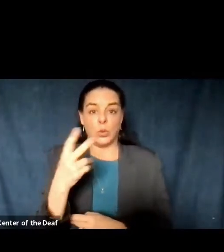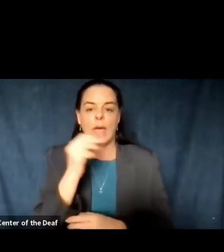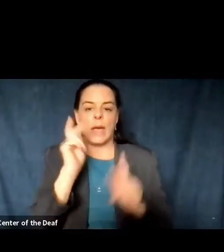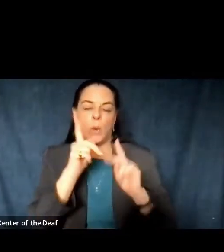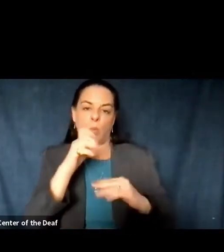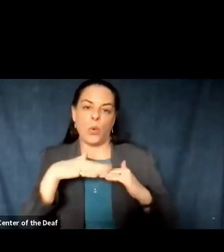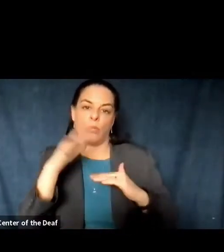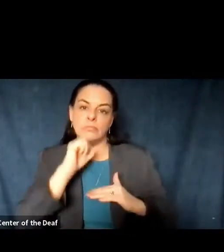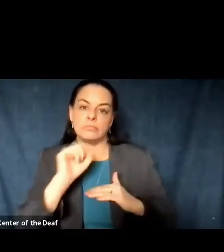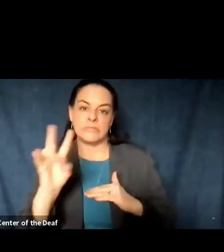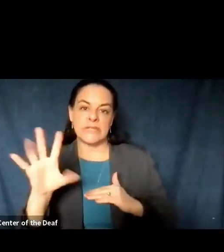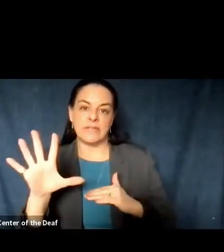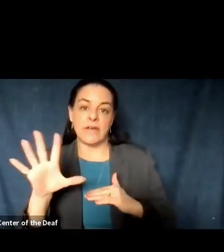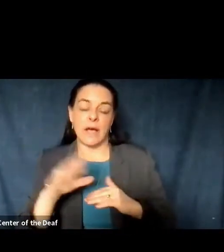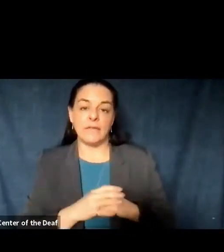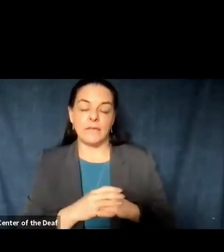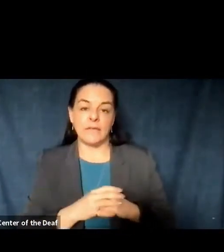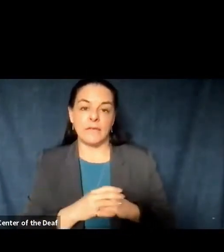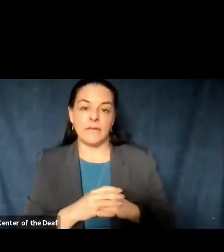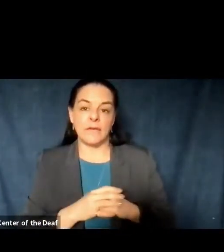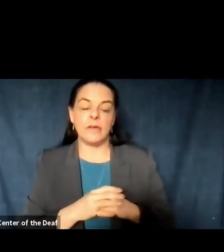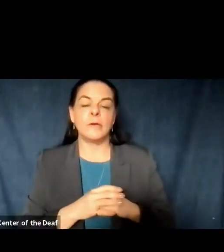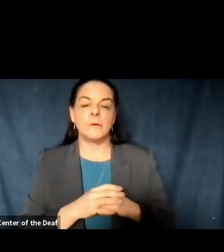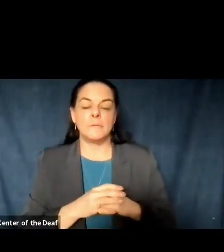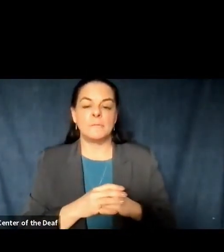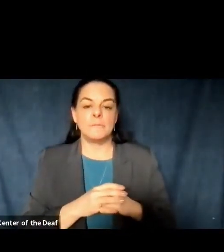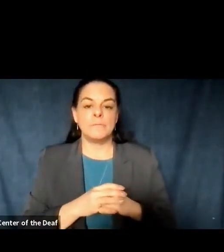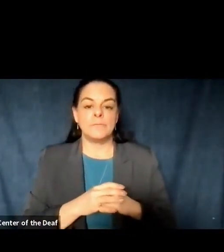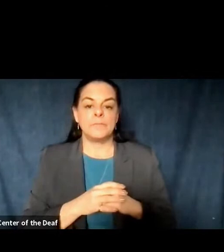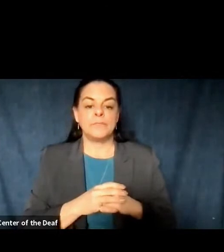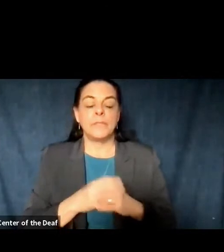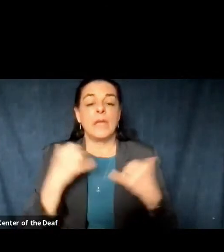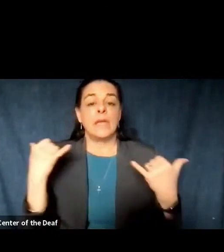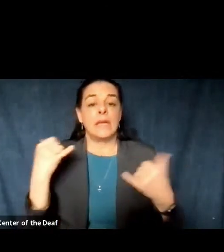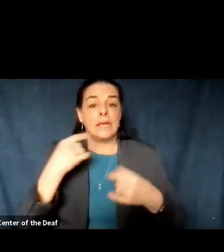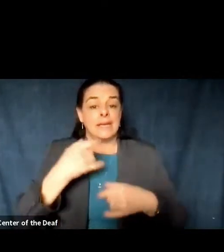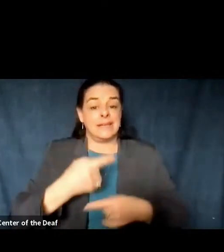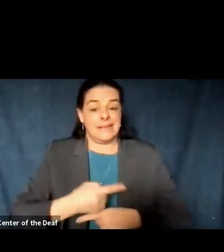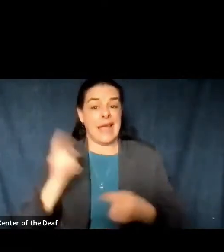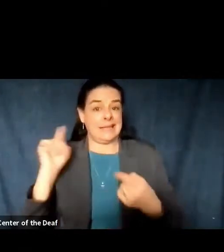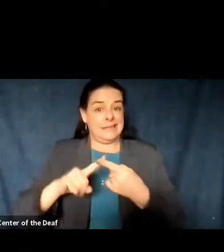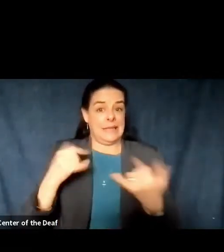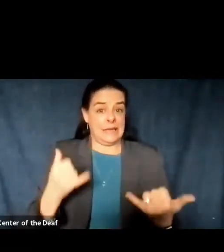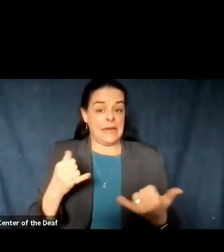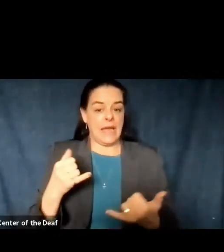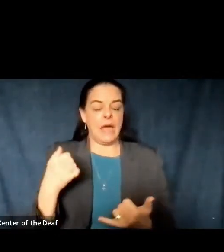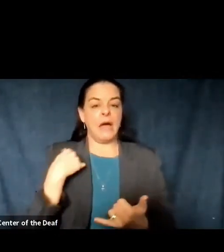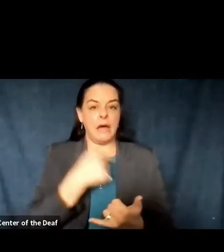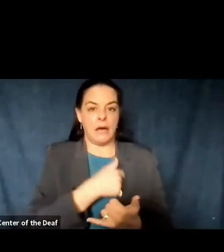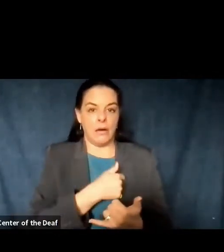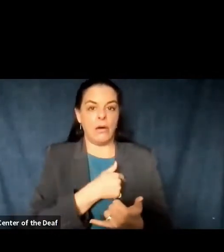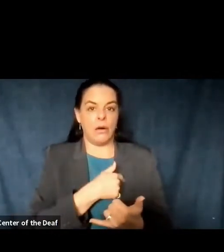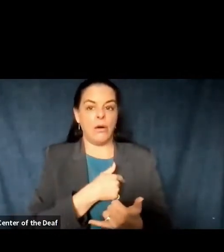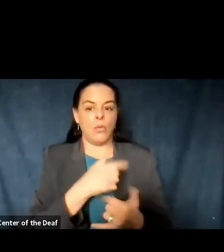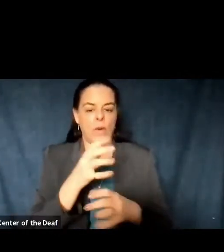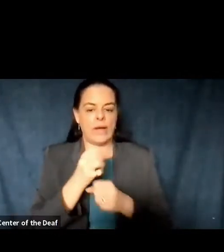To date, those who are 75 and older. To date, Knox County Health Department has